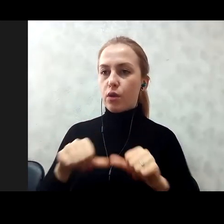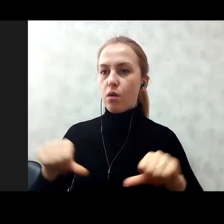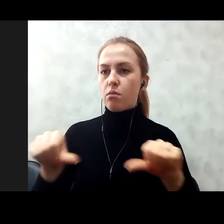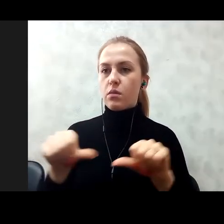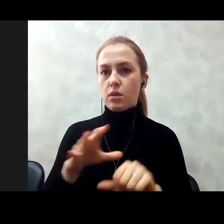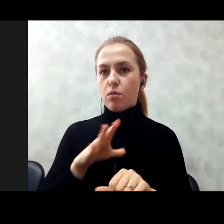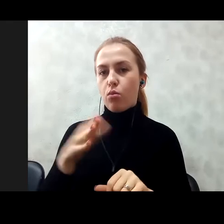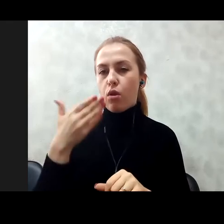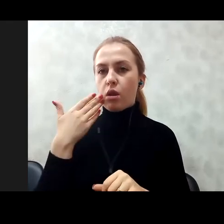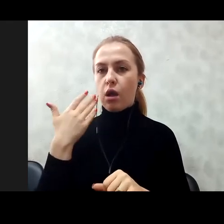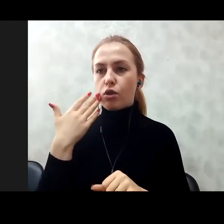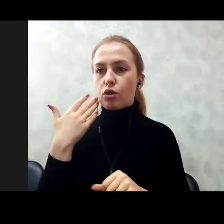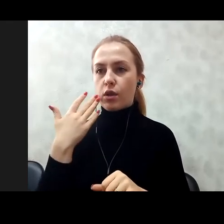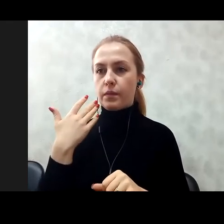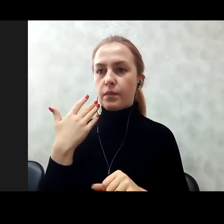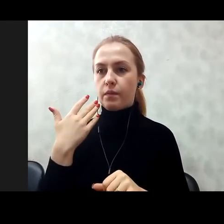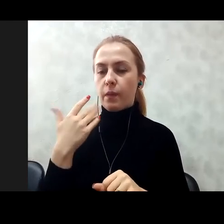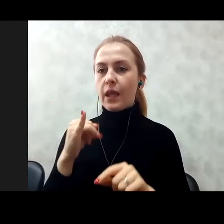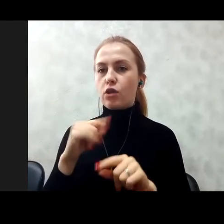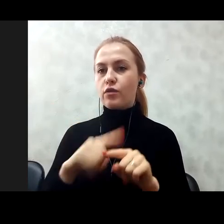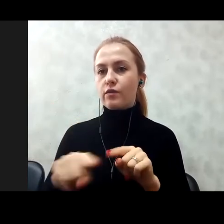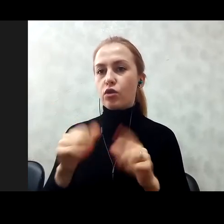So with the party lists, the